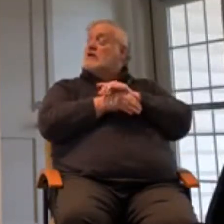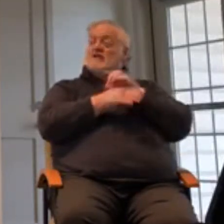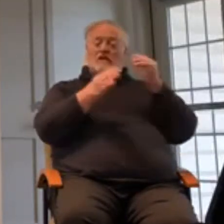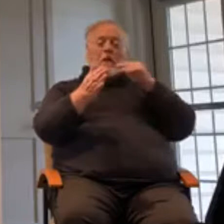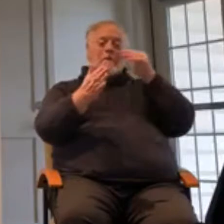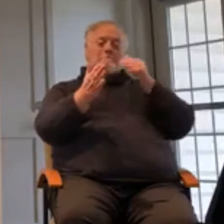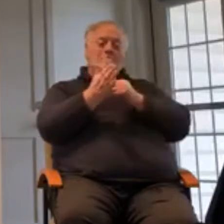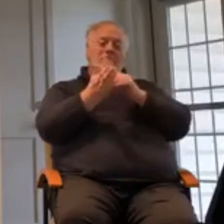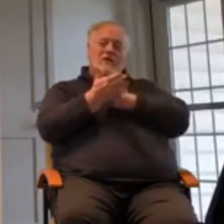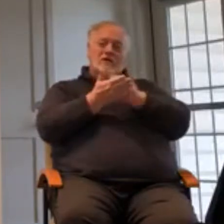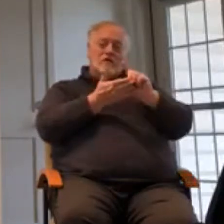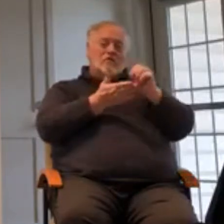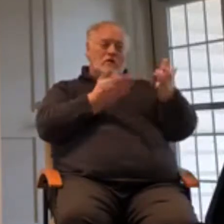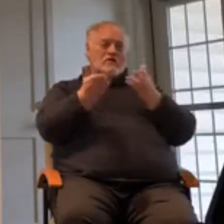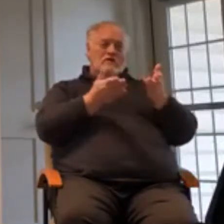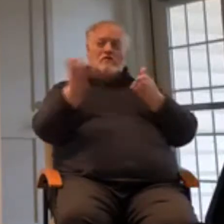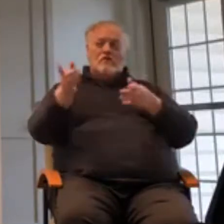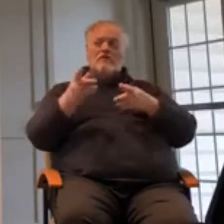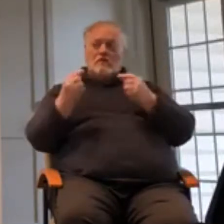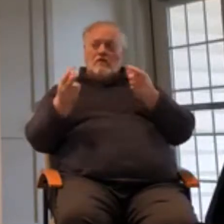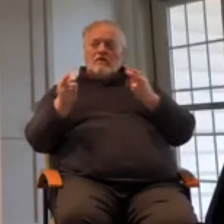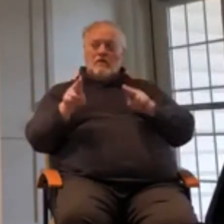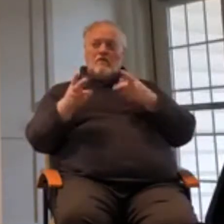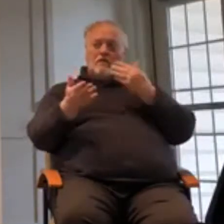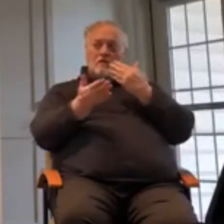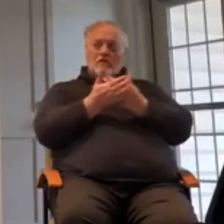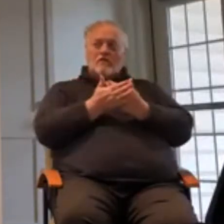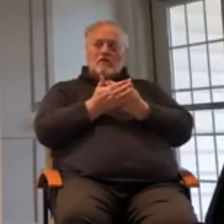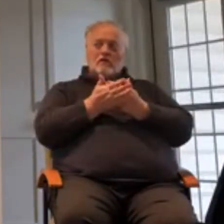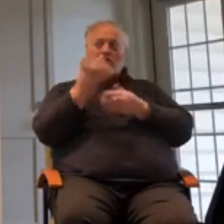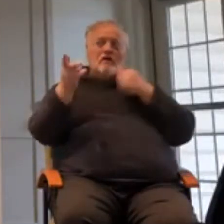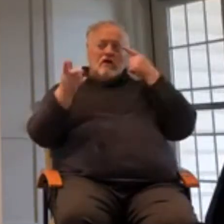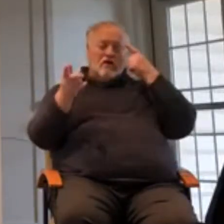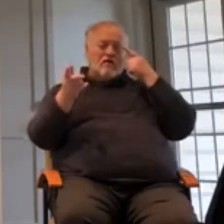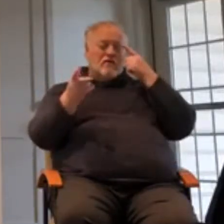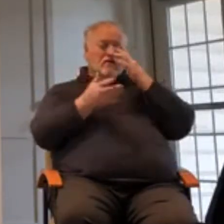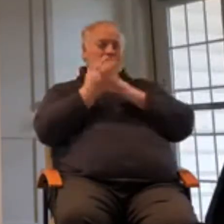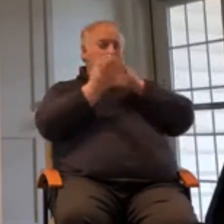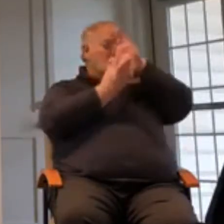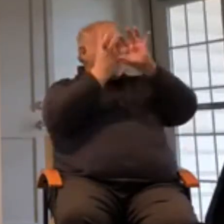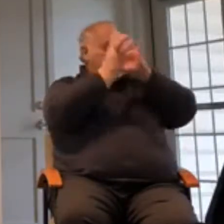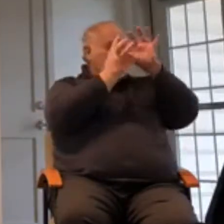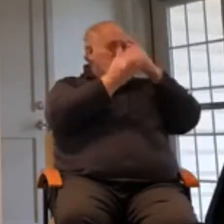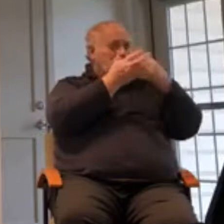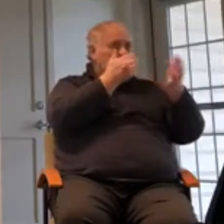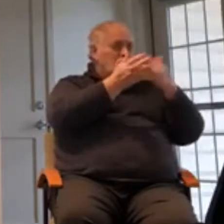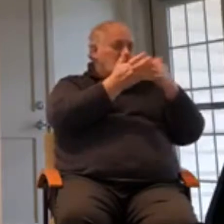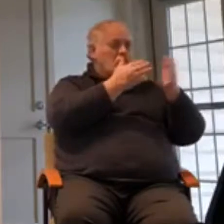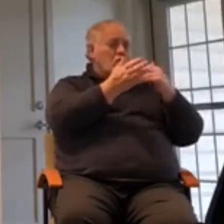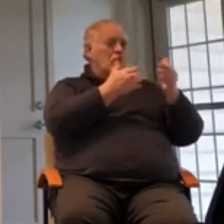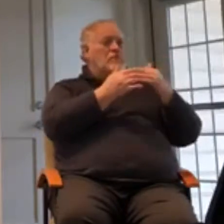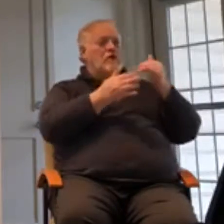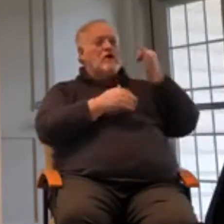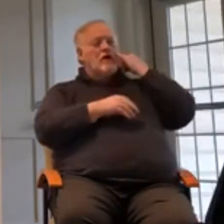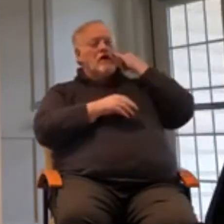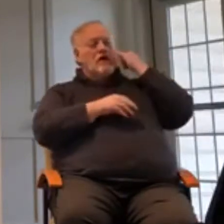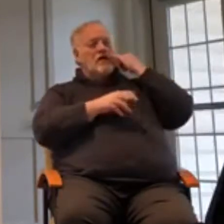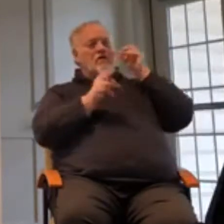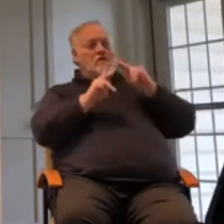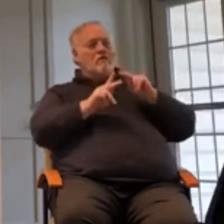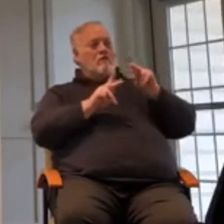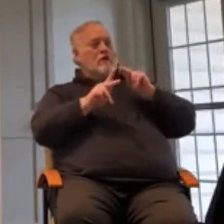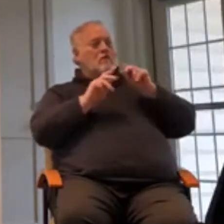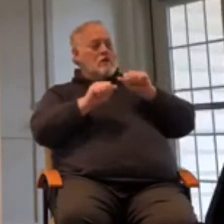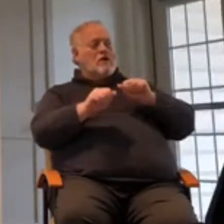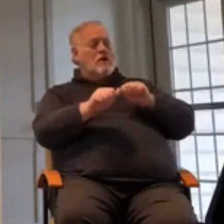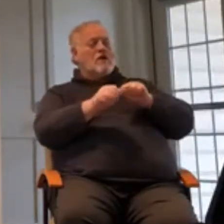service. It is going absolutely great. And I think there's been a little bit of confusion on whether or not, like how you sign in through